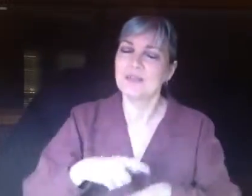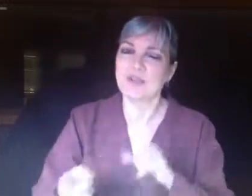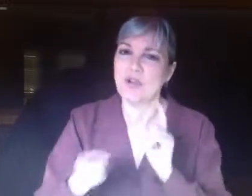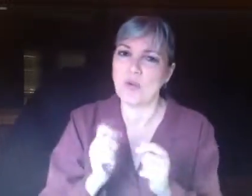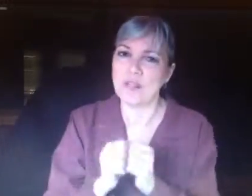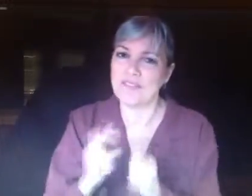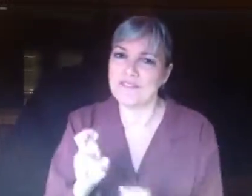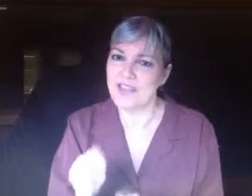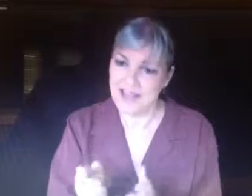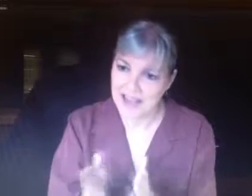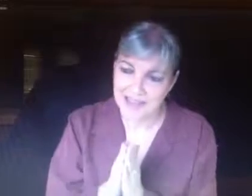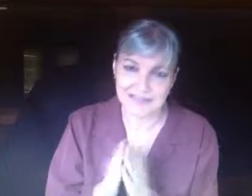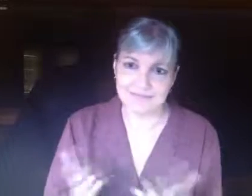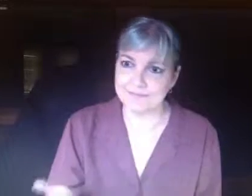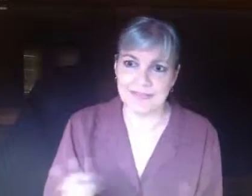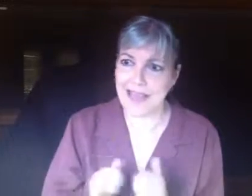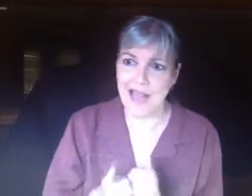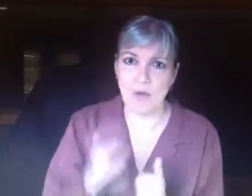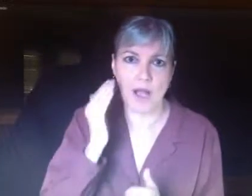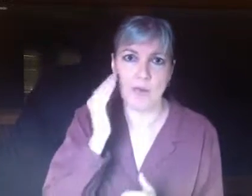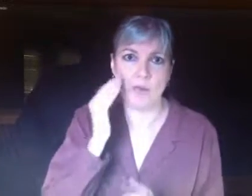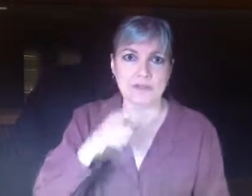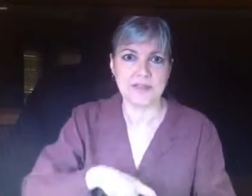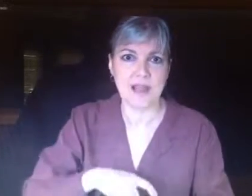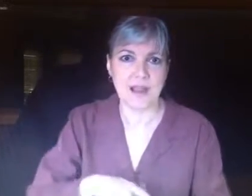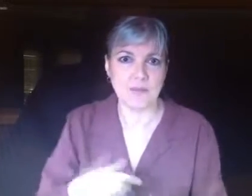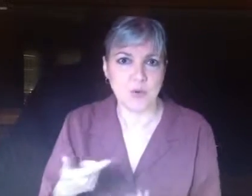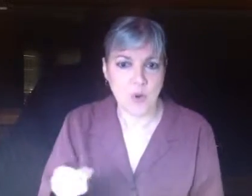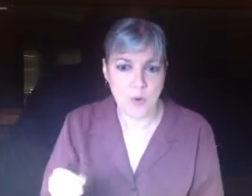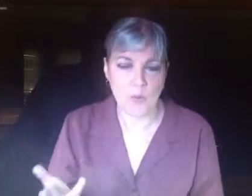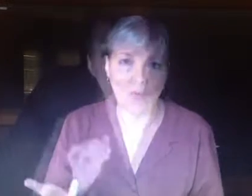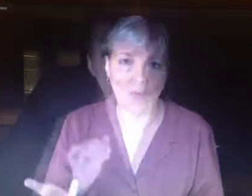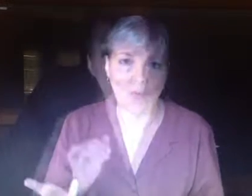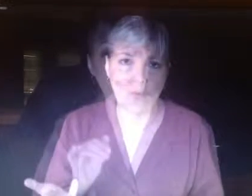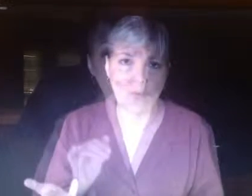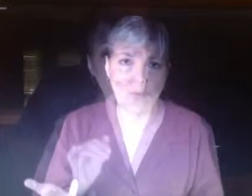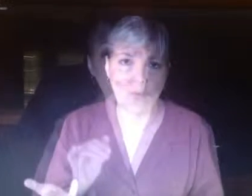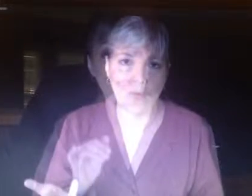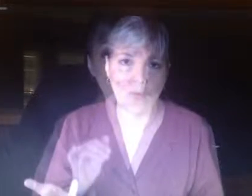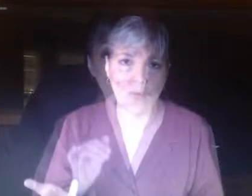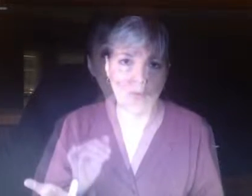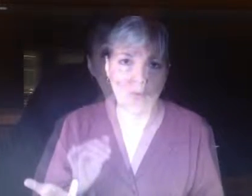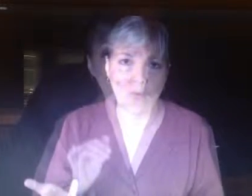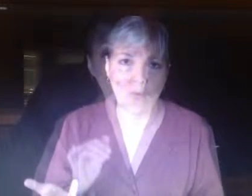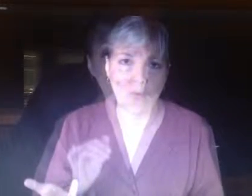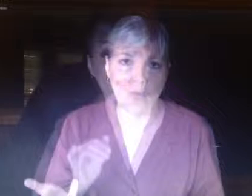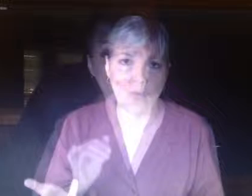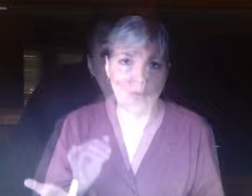then that's when you need to go to the vet and have that discussion with him as to when it's best to have your animal put